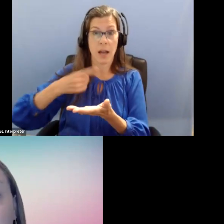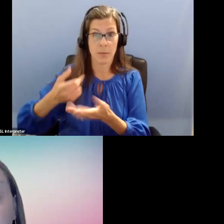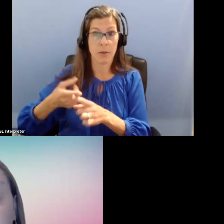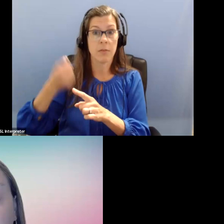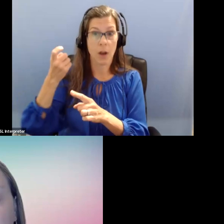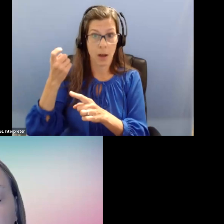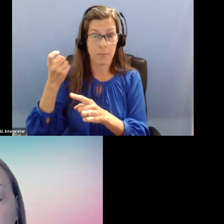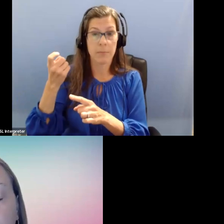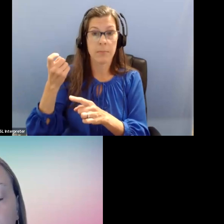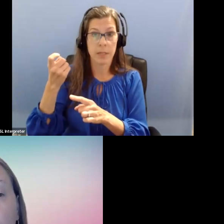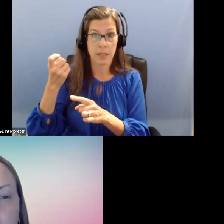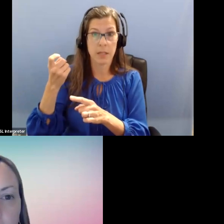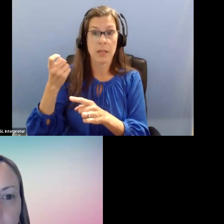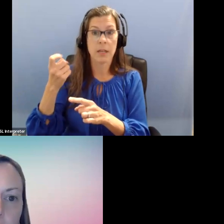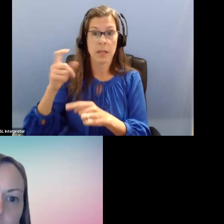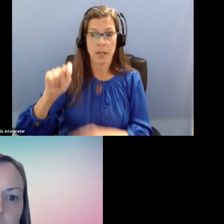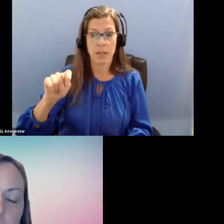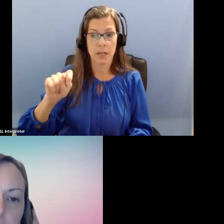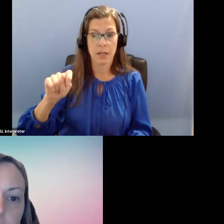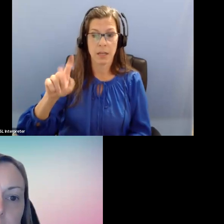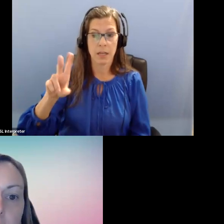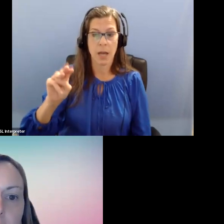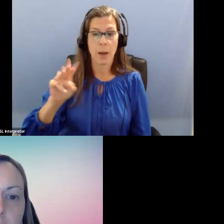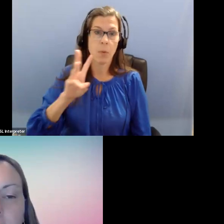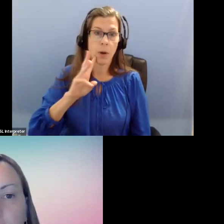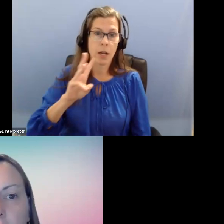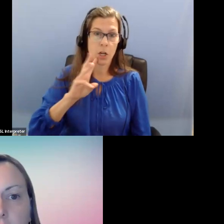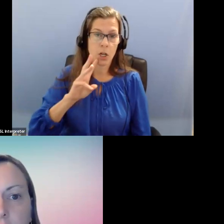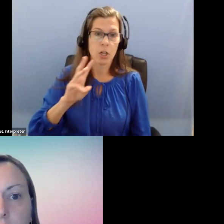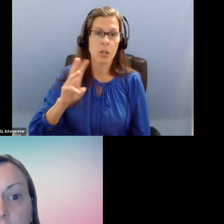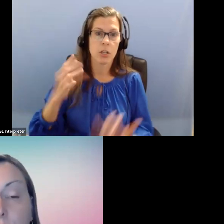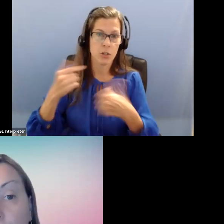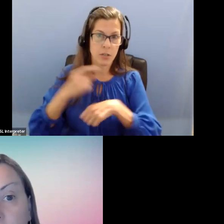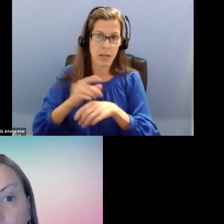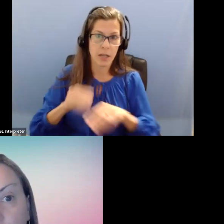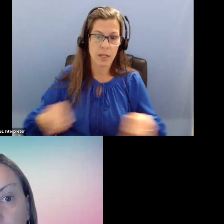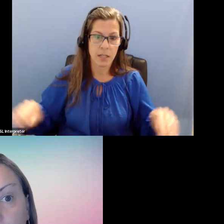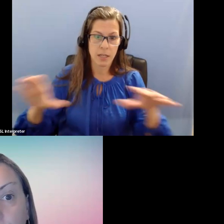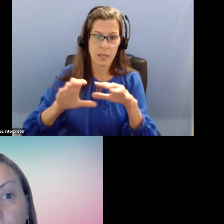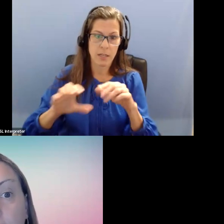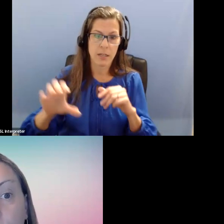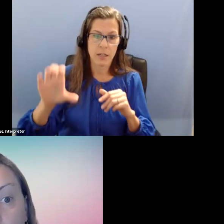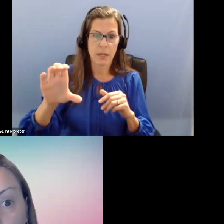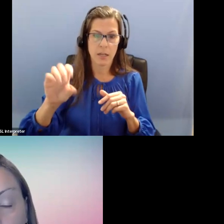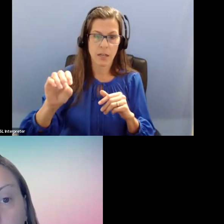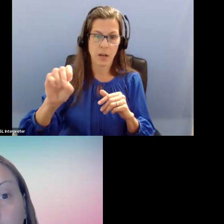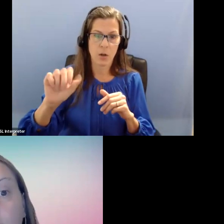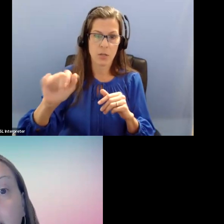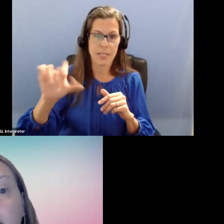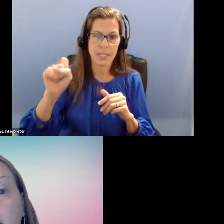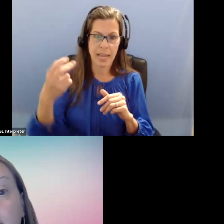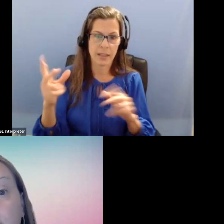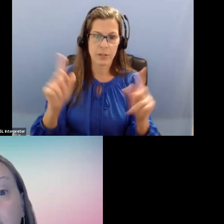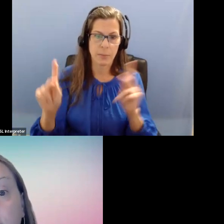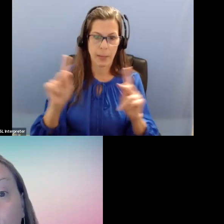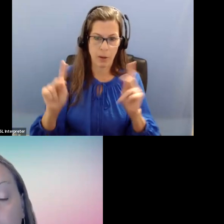from Tumwater today, which is the lands of Coast Salish people as well,